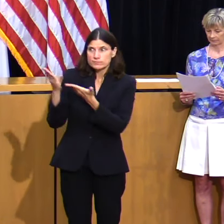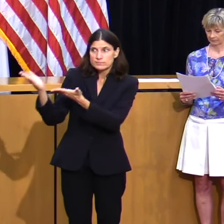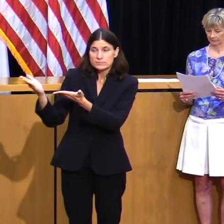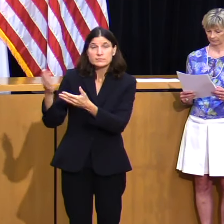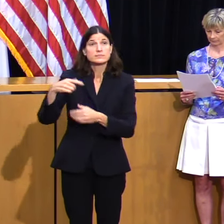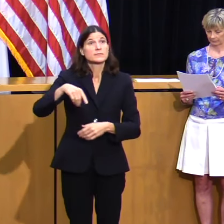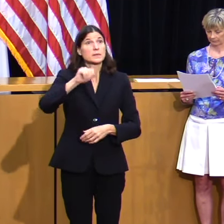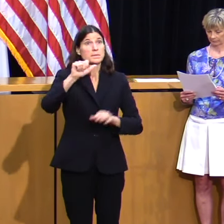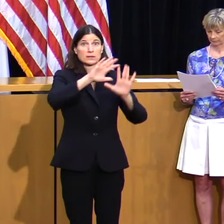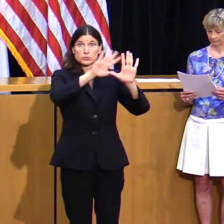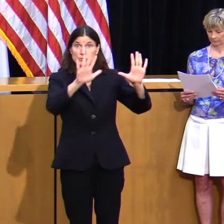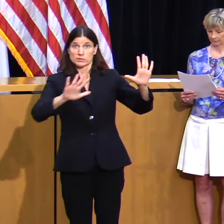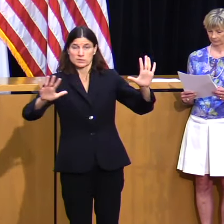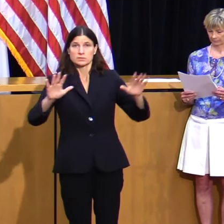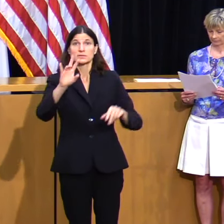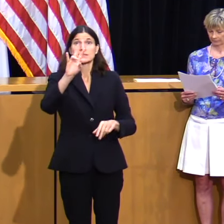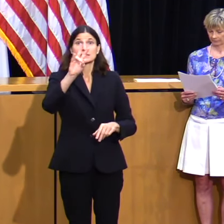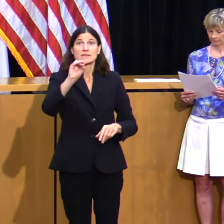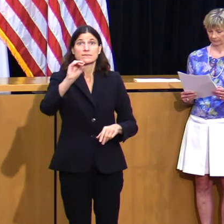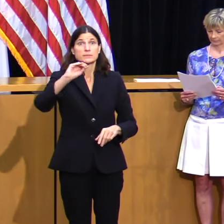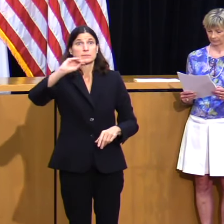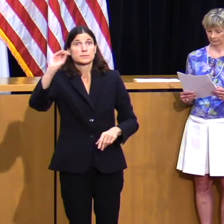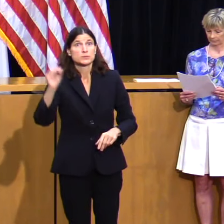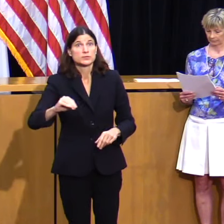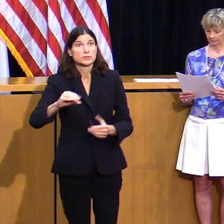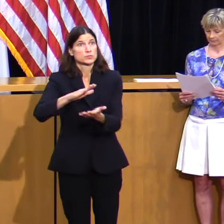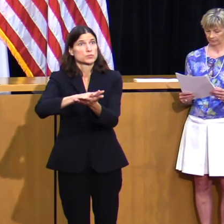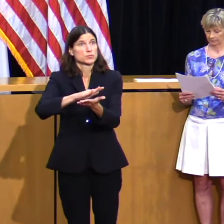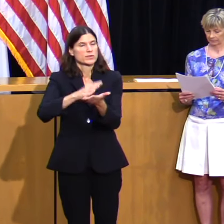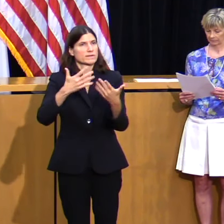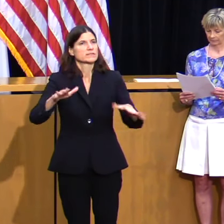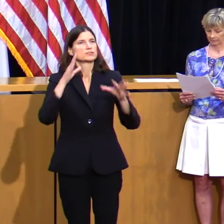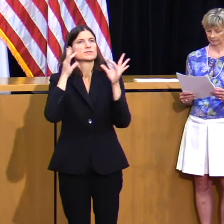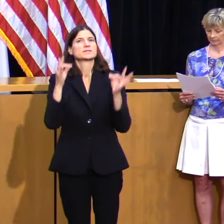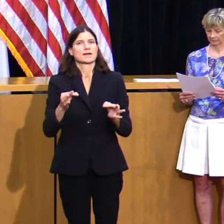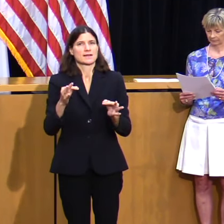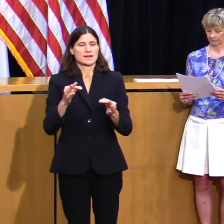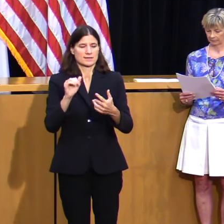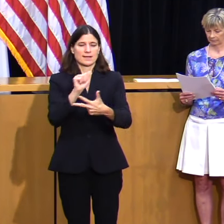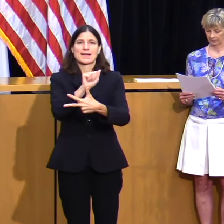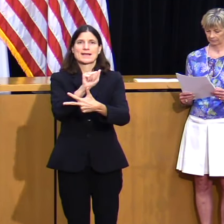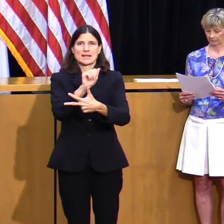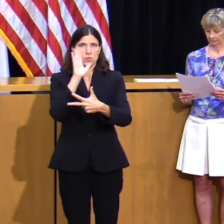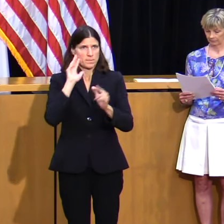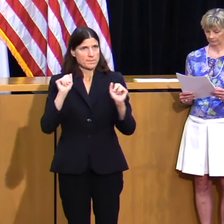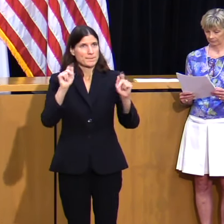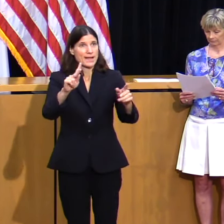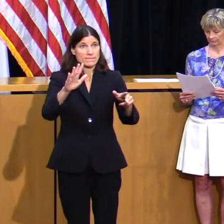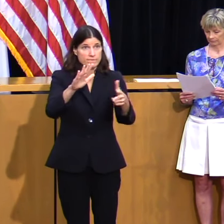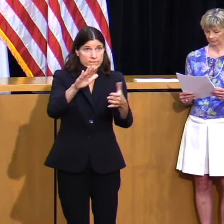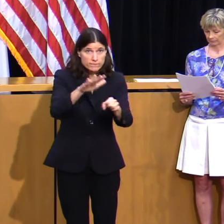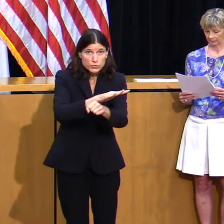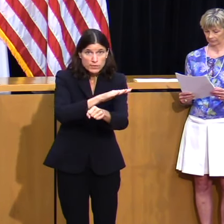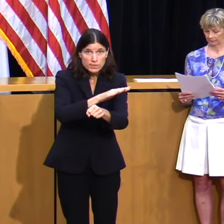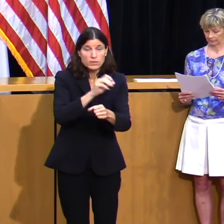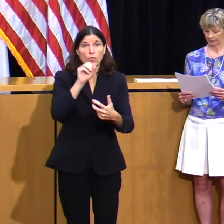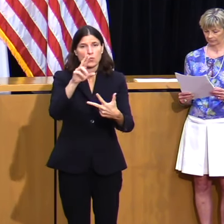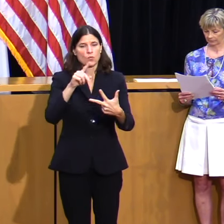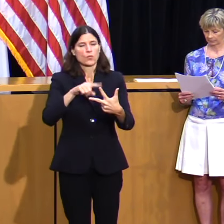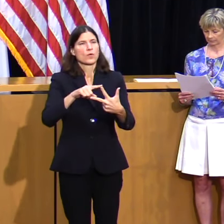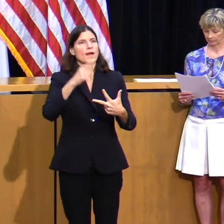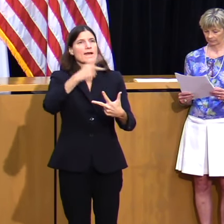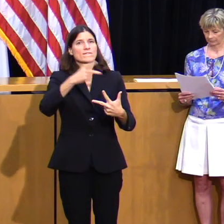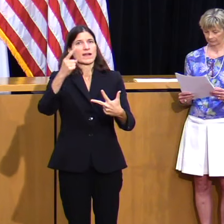hybrid or in-person model. This data is evidence that our COVID-19 public health